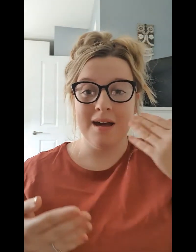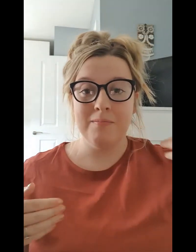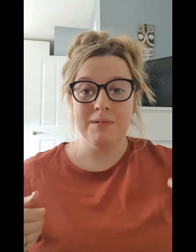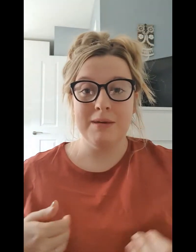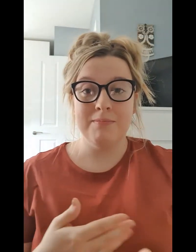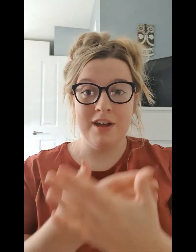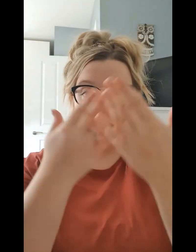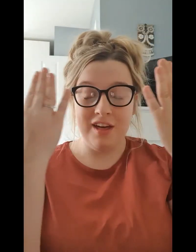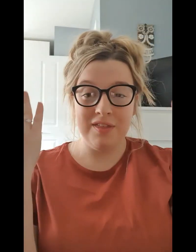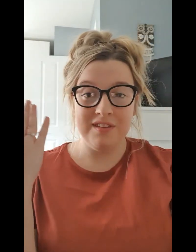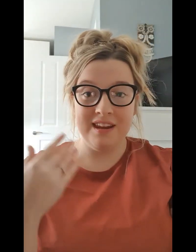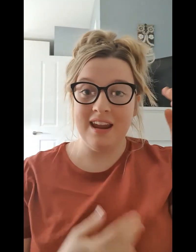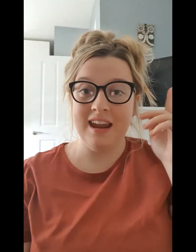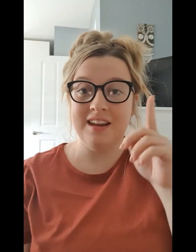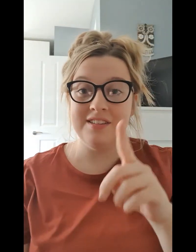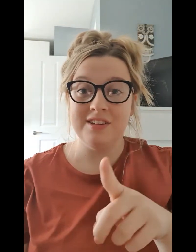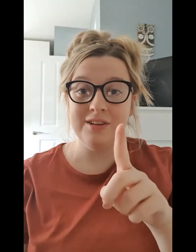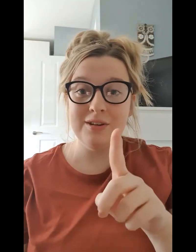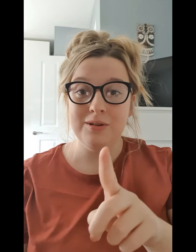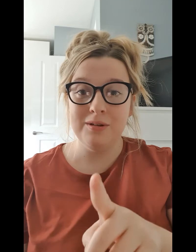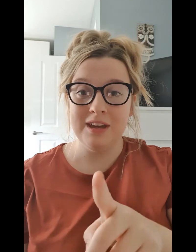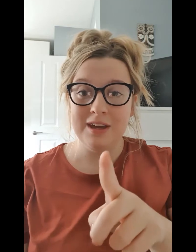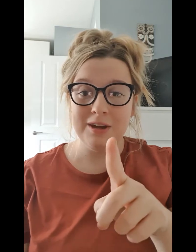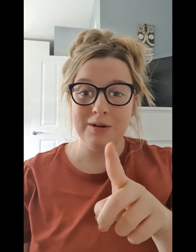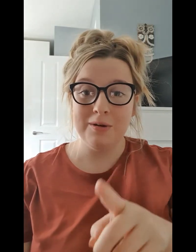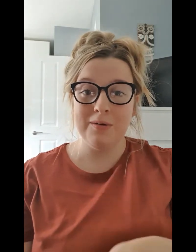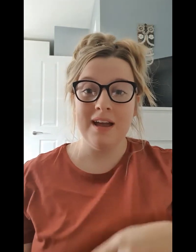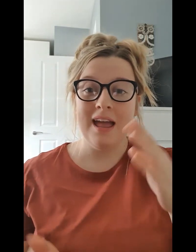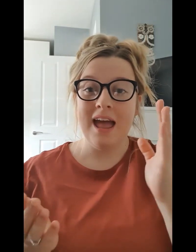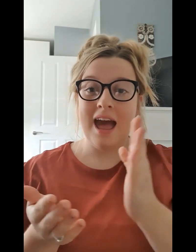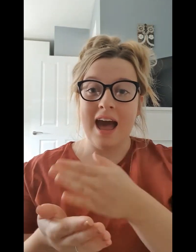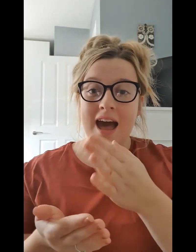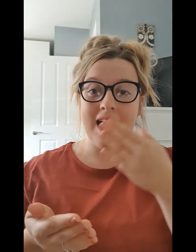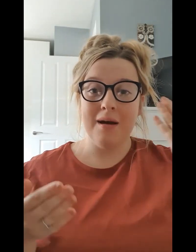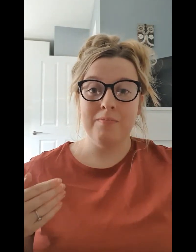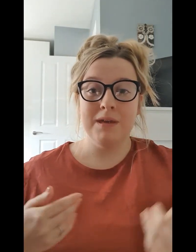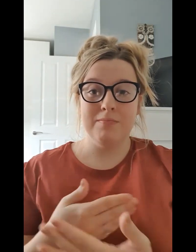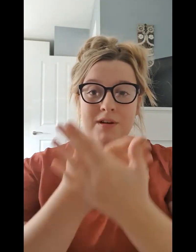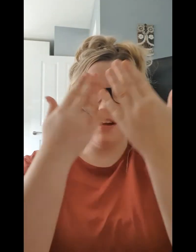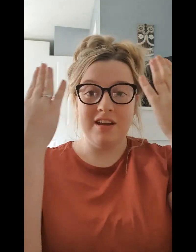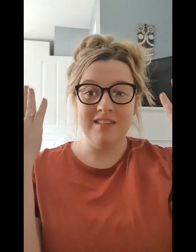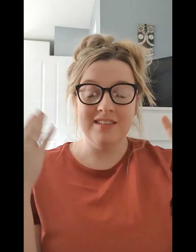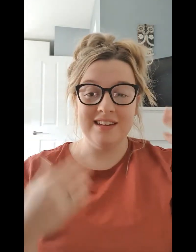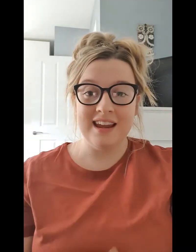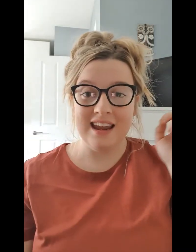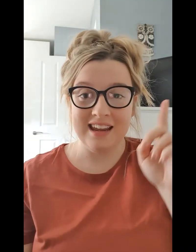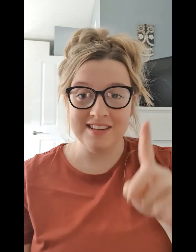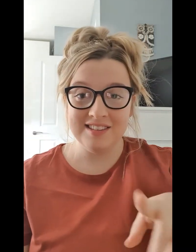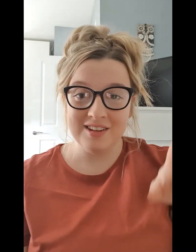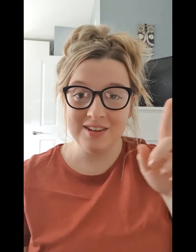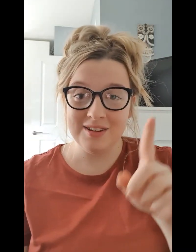Happy birthday to you. Happy birthday to